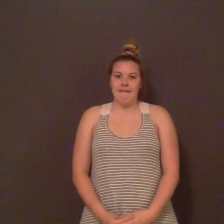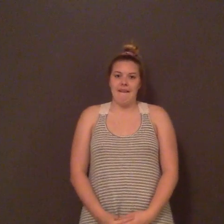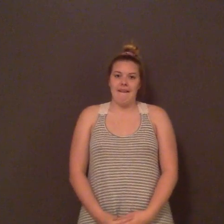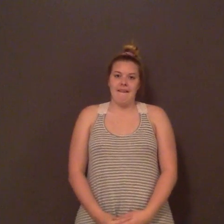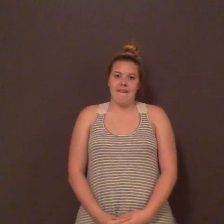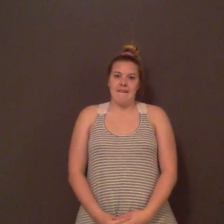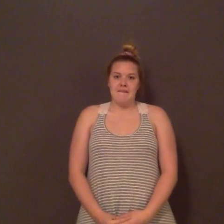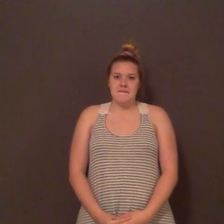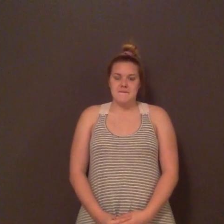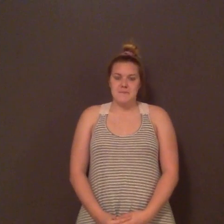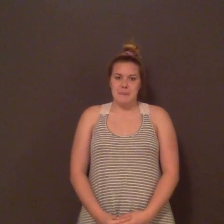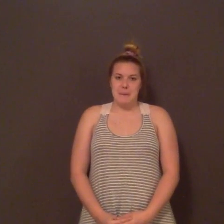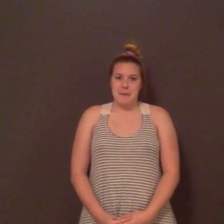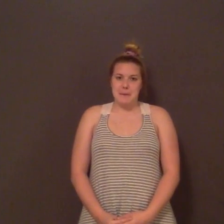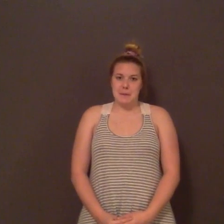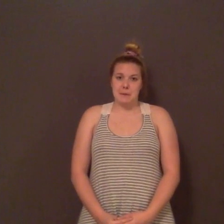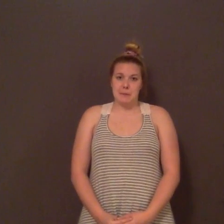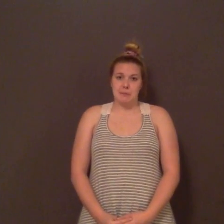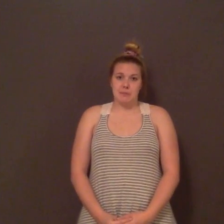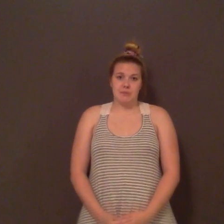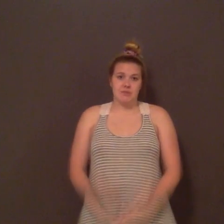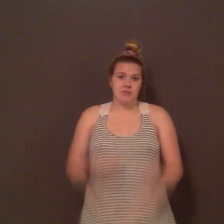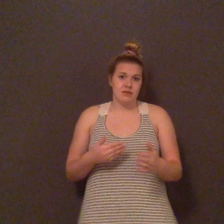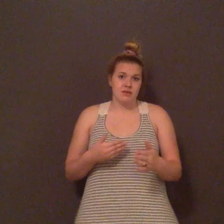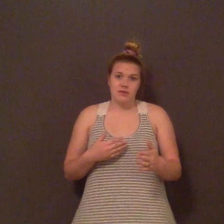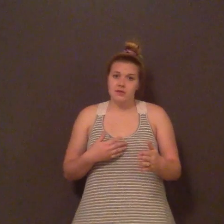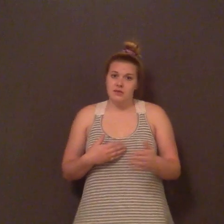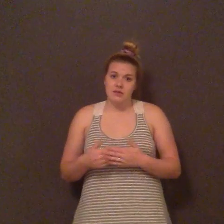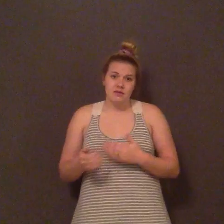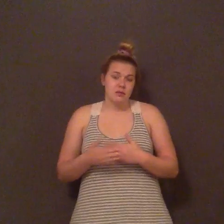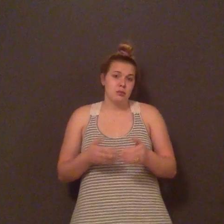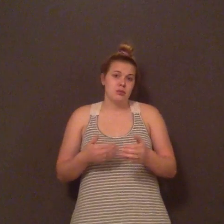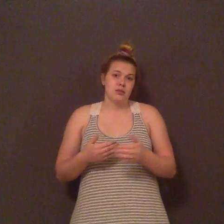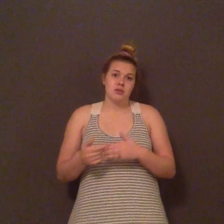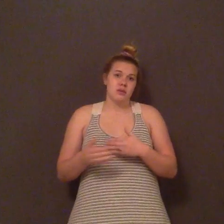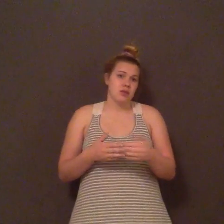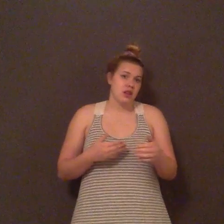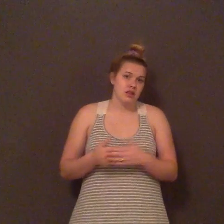matter how many times I throw it to him, no matter how accurate I am, he just can't catch it.